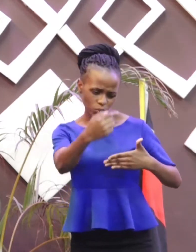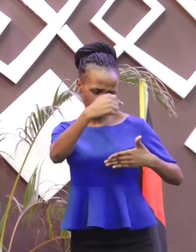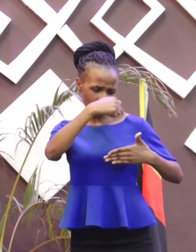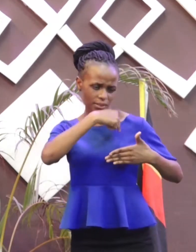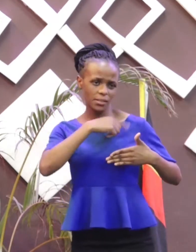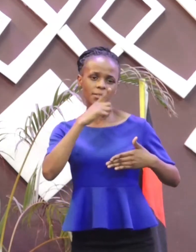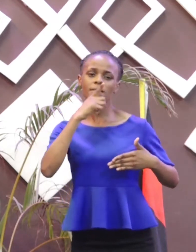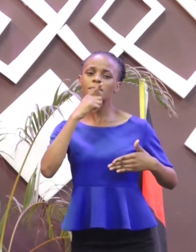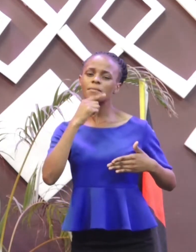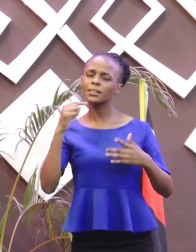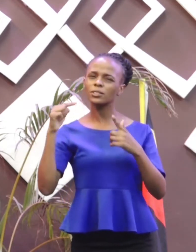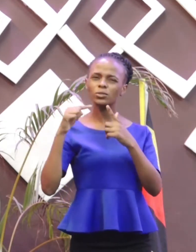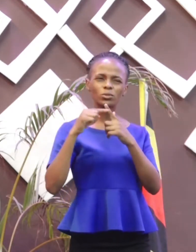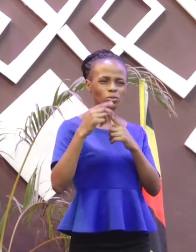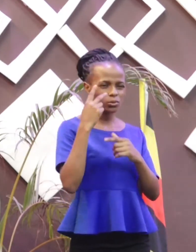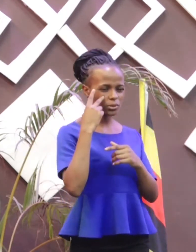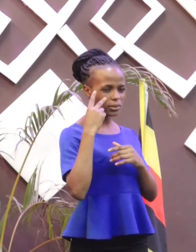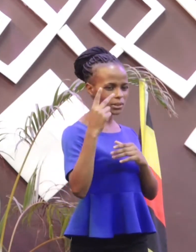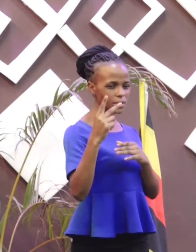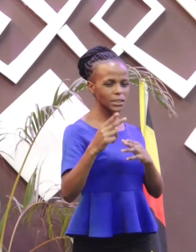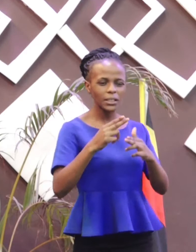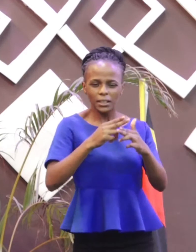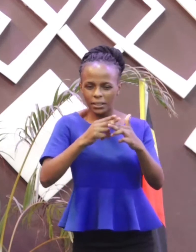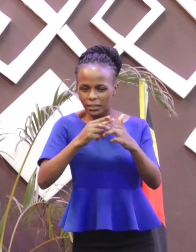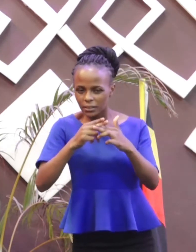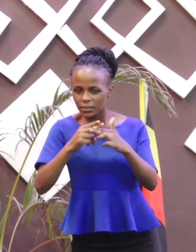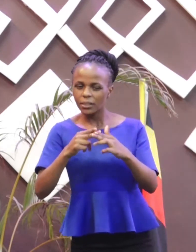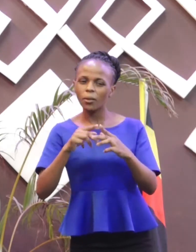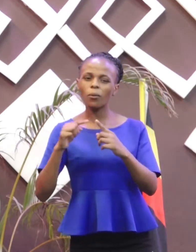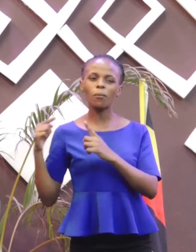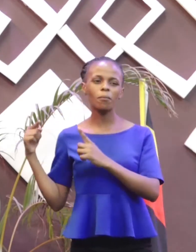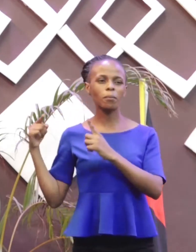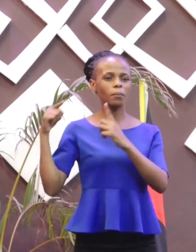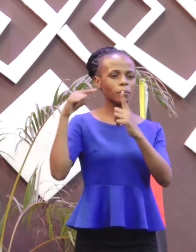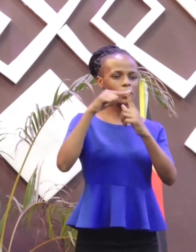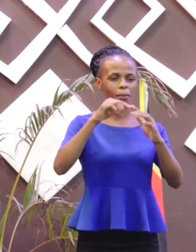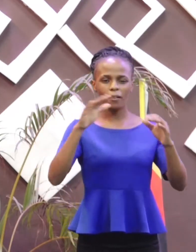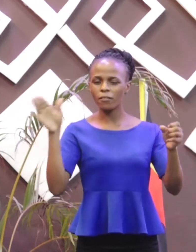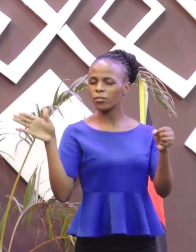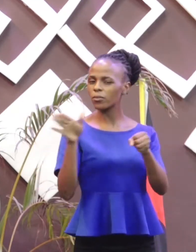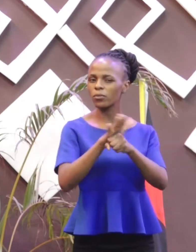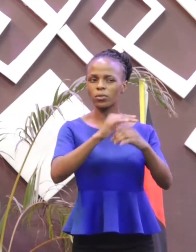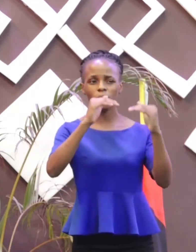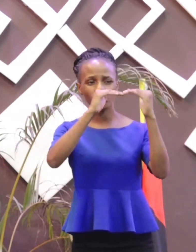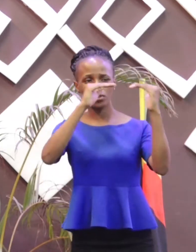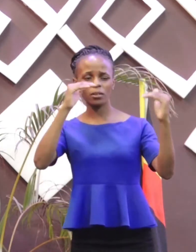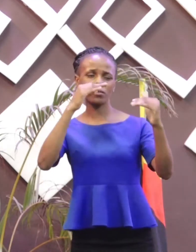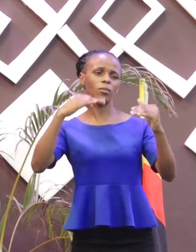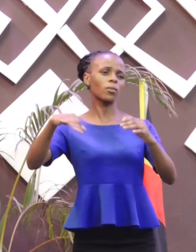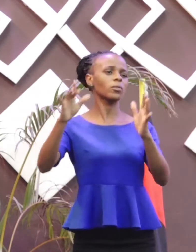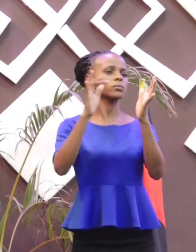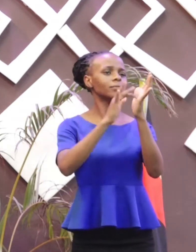to it that it comes to the full stature of Christ. Buli ayimirira okwogera